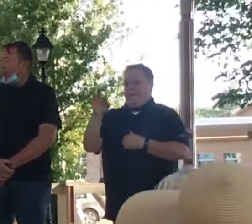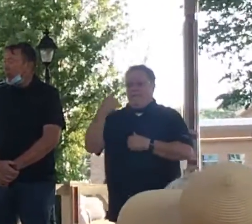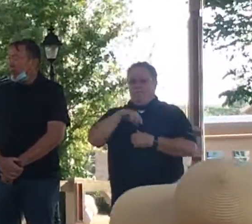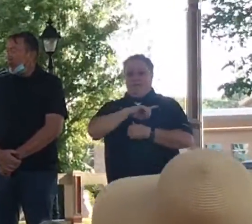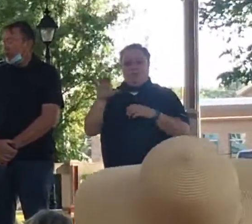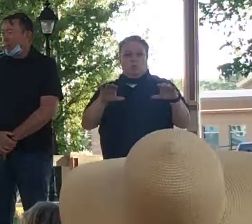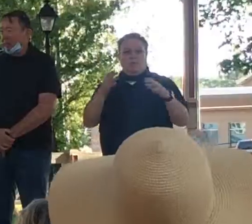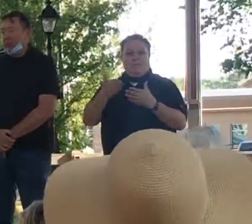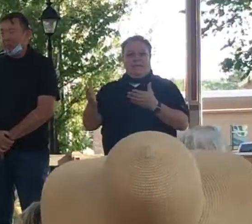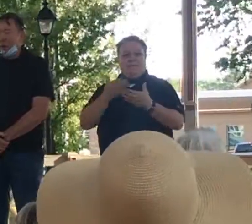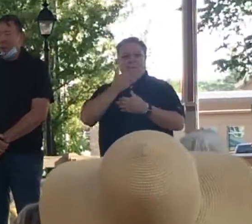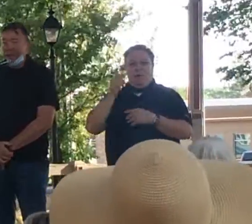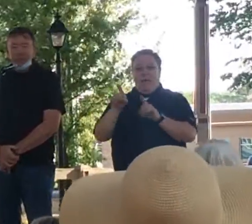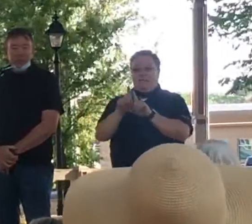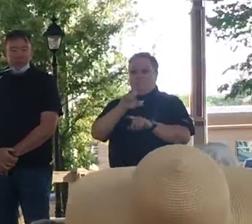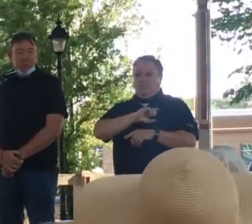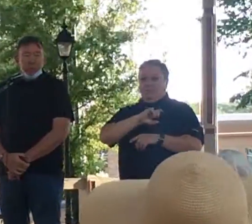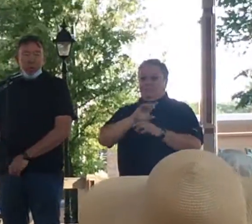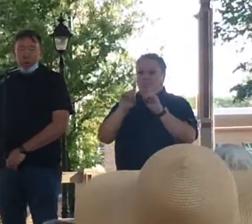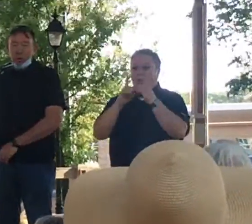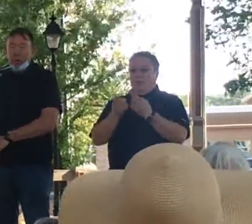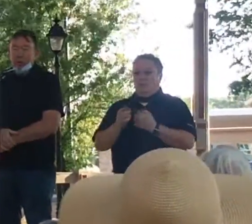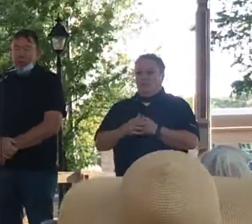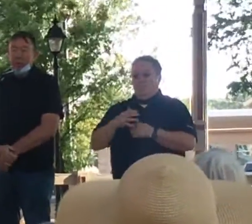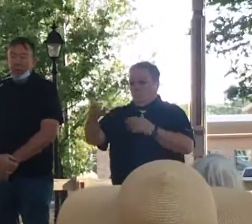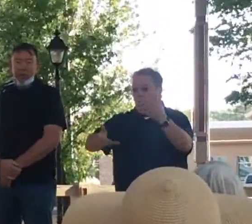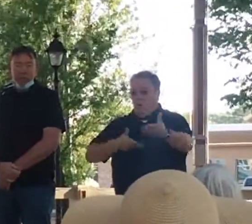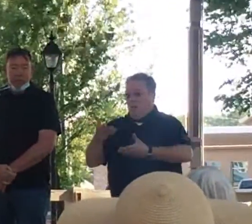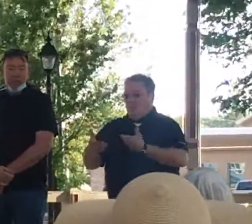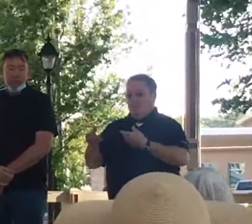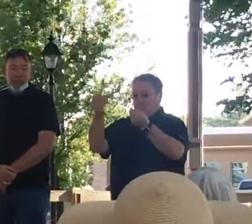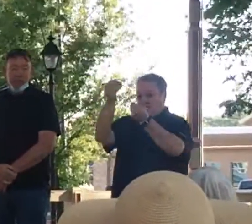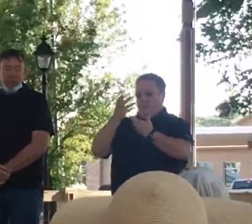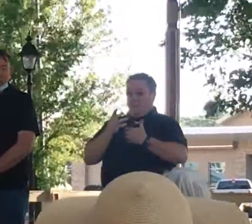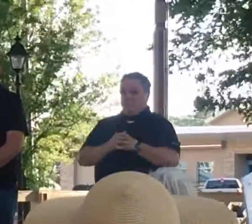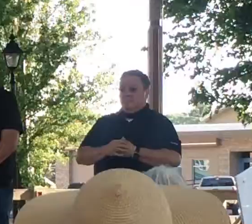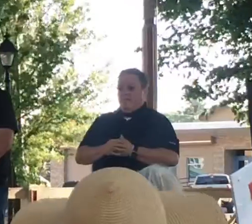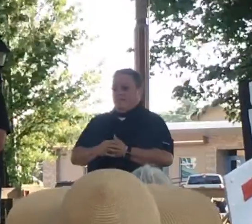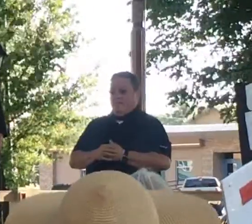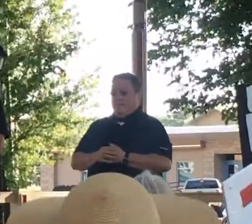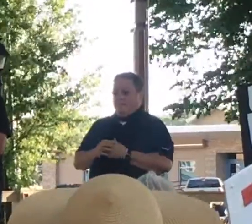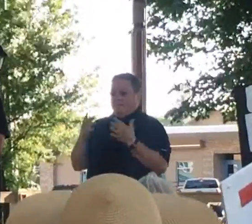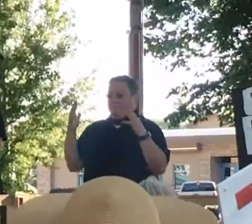do things better as a police department, we welcome the input.